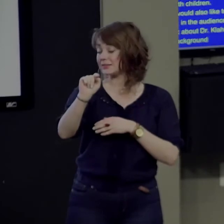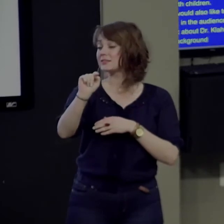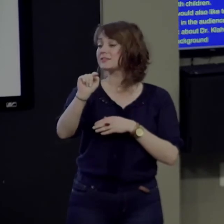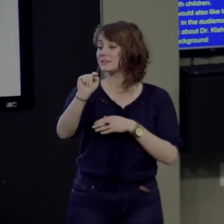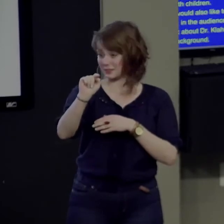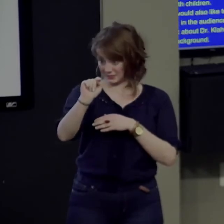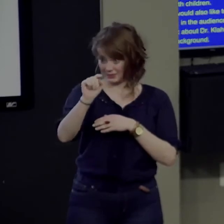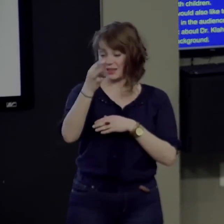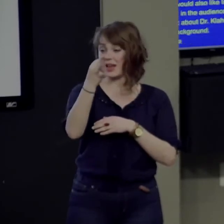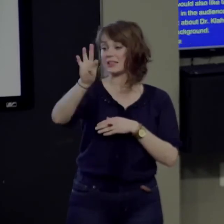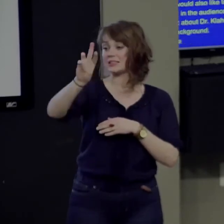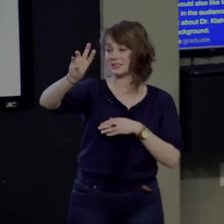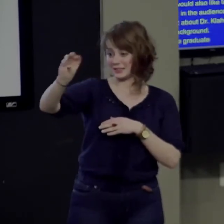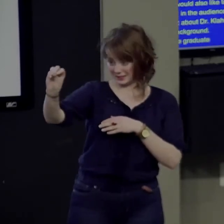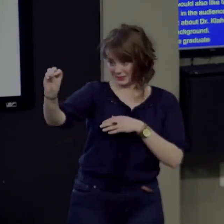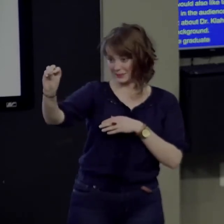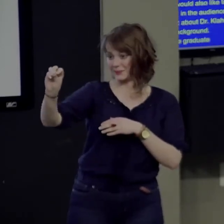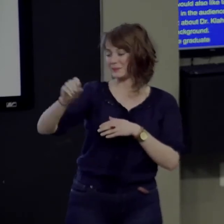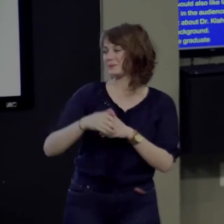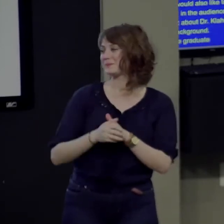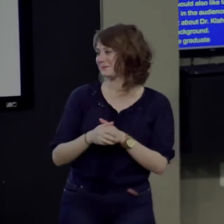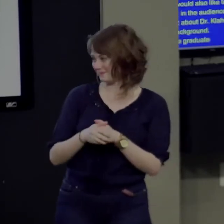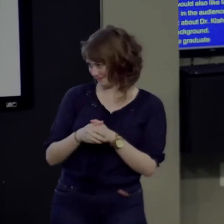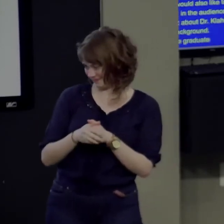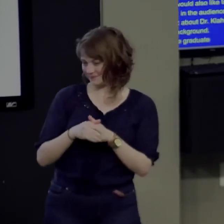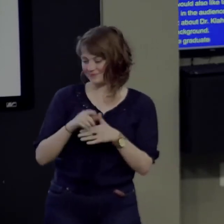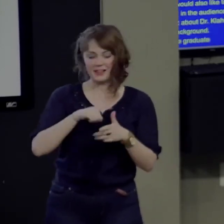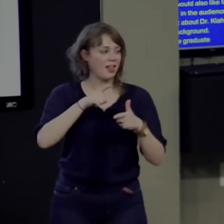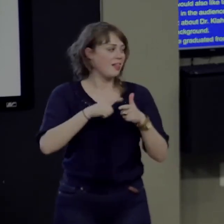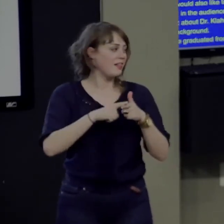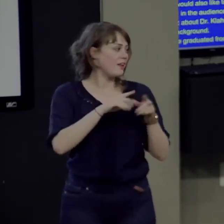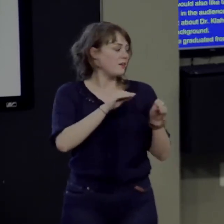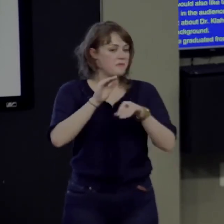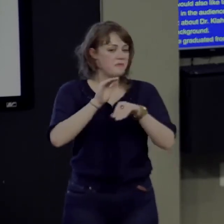from MIT in 1960,